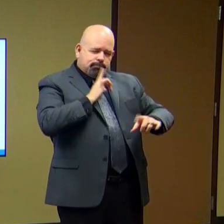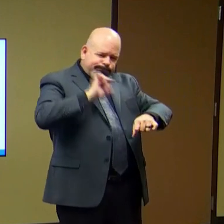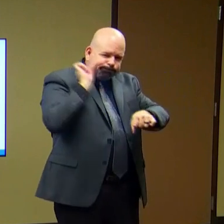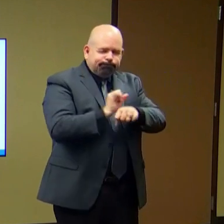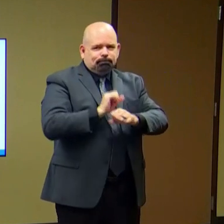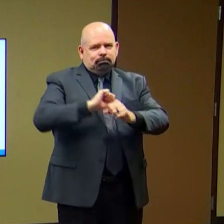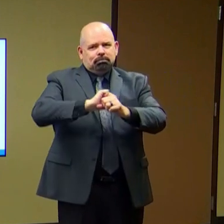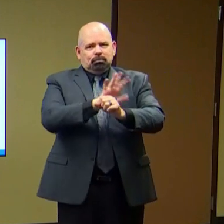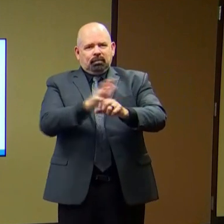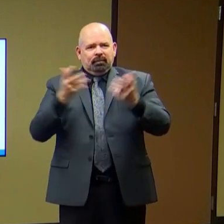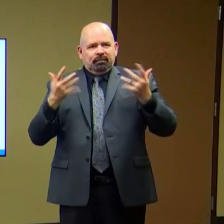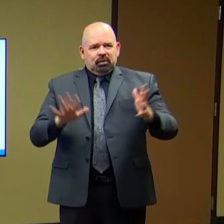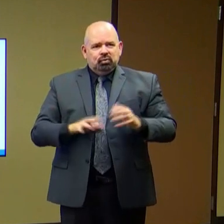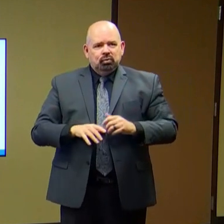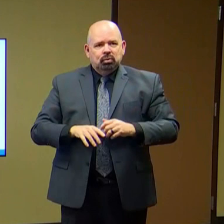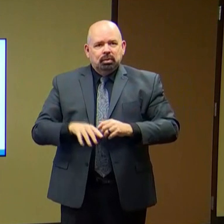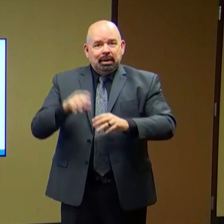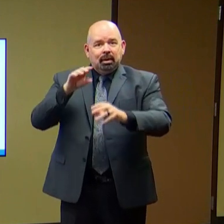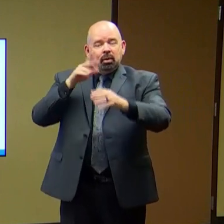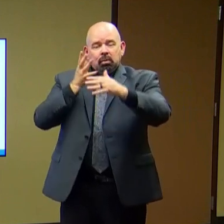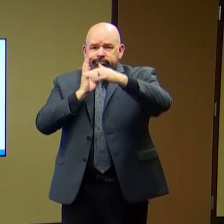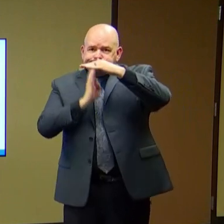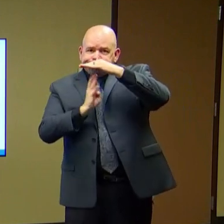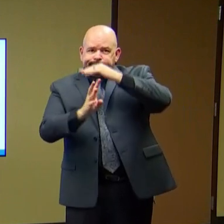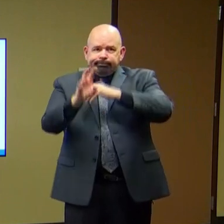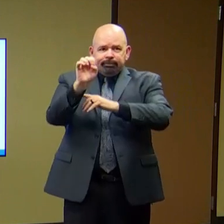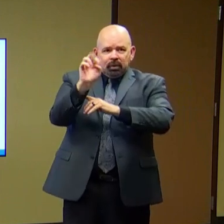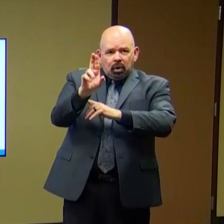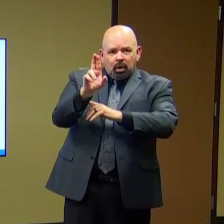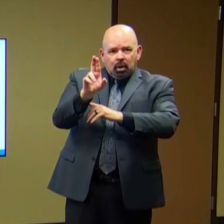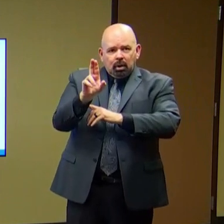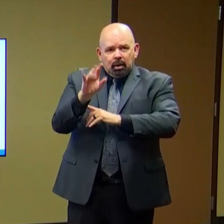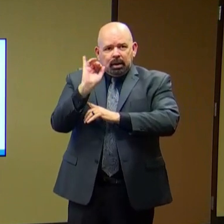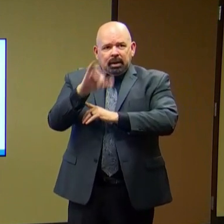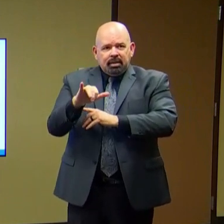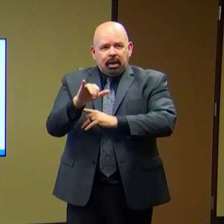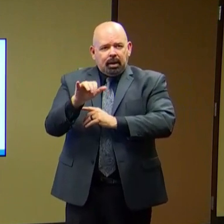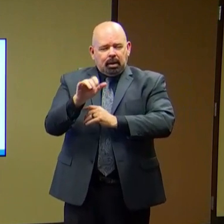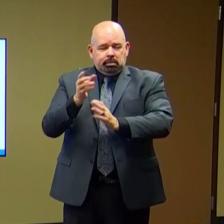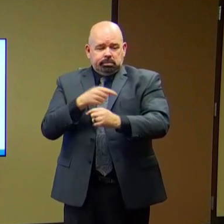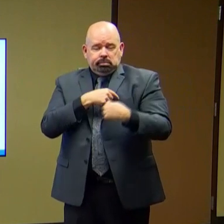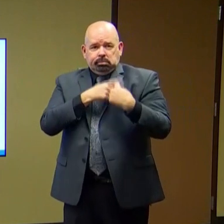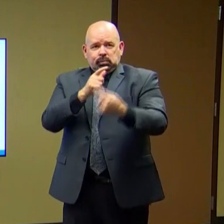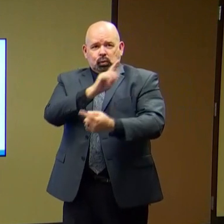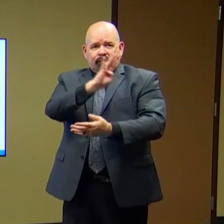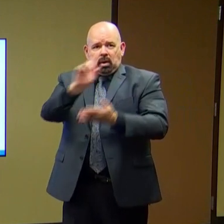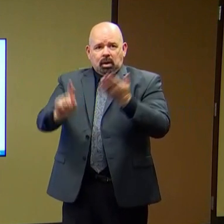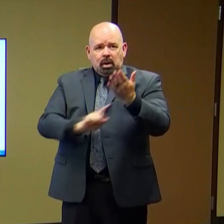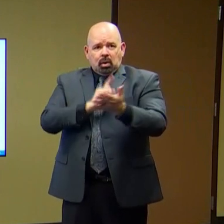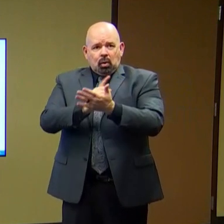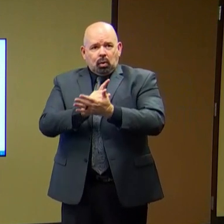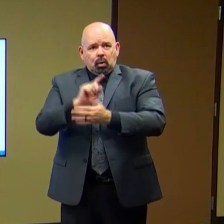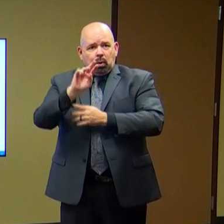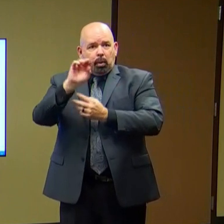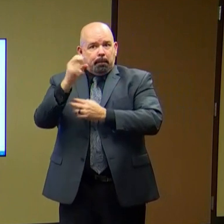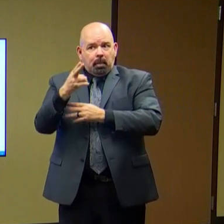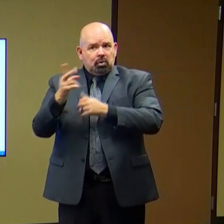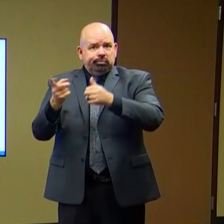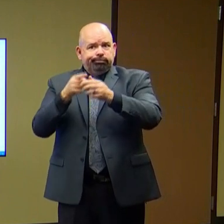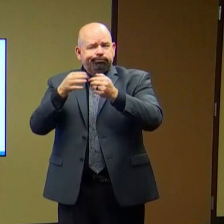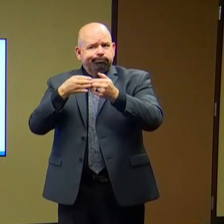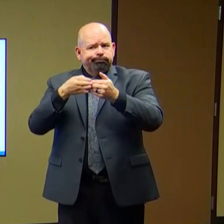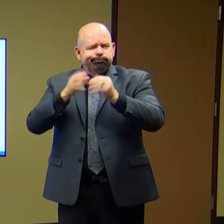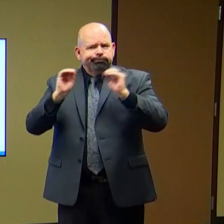prior 24 hours. Thinking back all the way back to early March when we had no cases and we had no people going to the